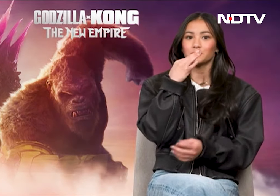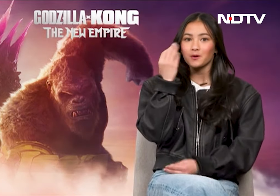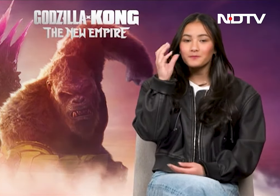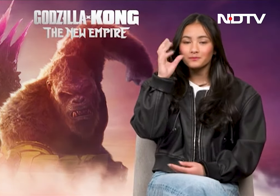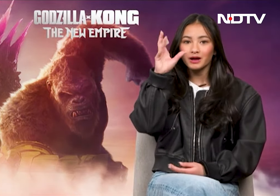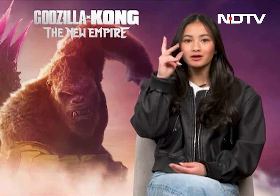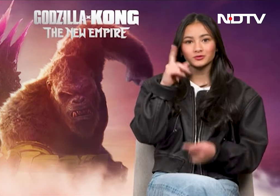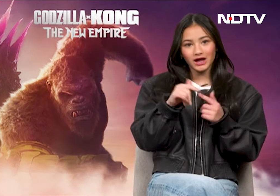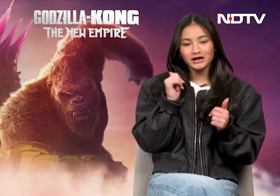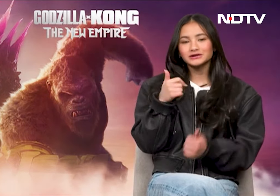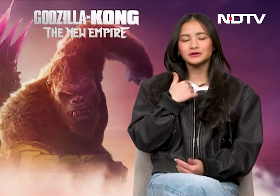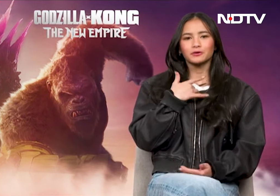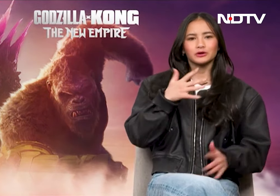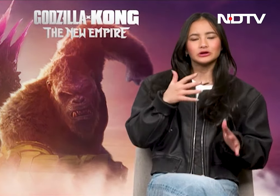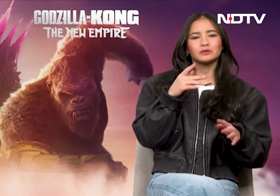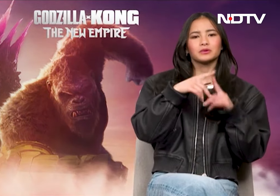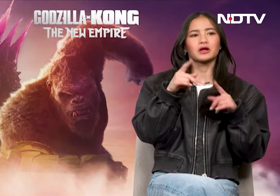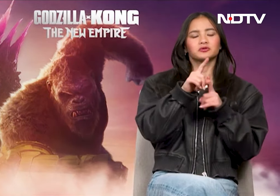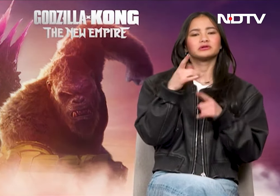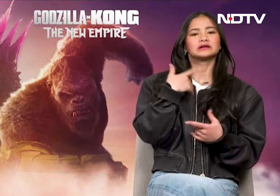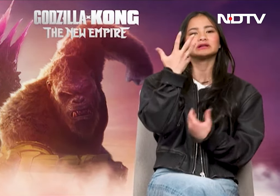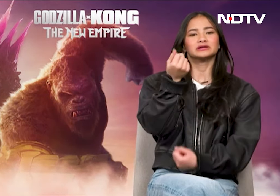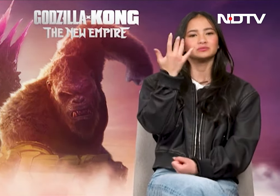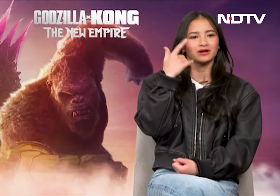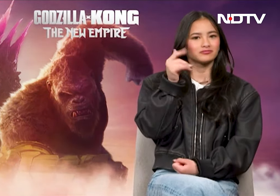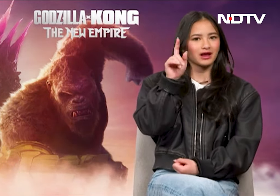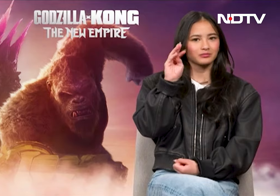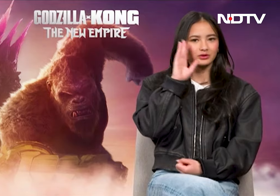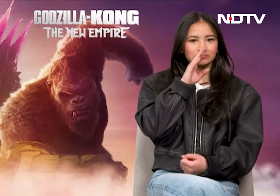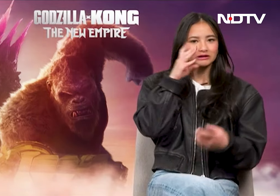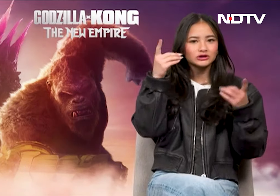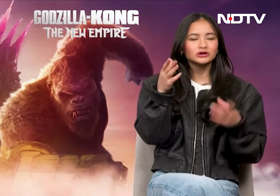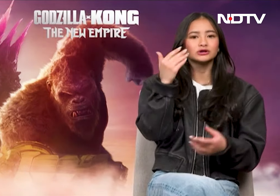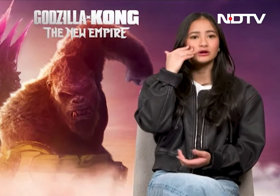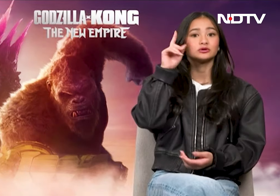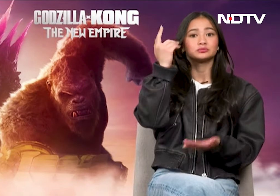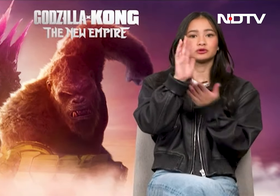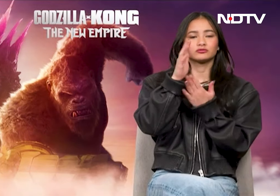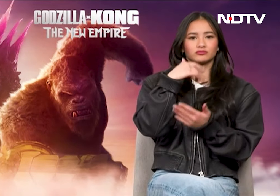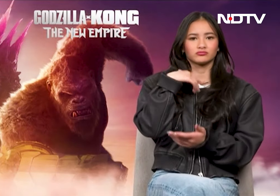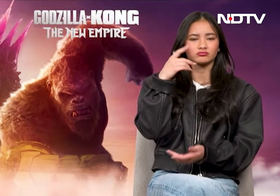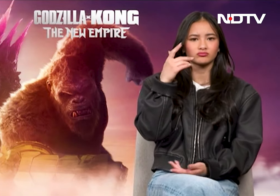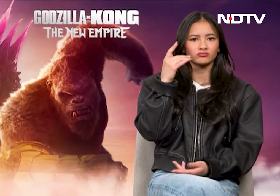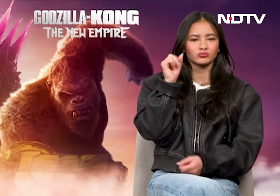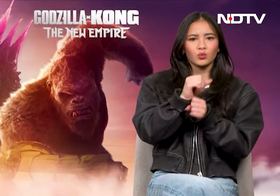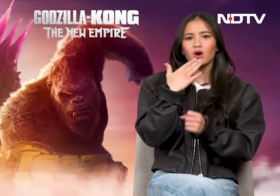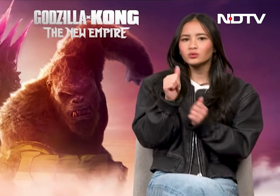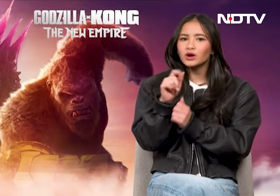When I found out I was going to be back in the second movie, I was a little bit nervous. But when I knew Adam was going to be there for the second movie, I knew